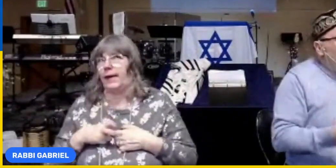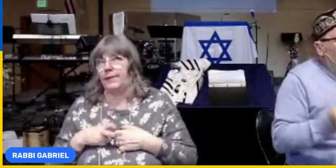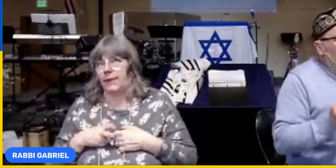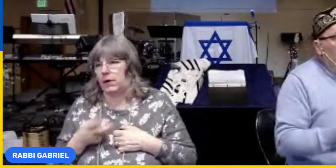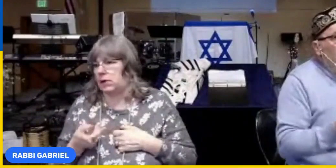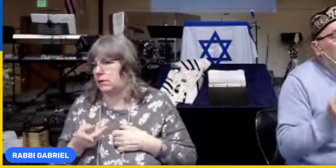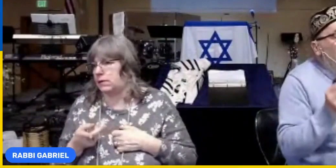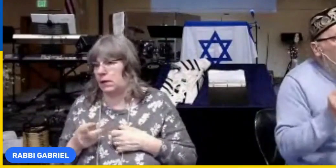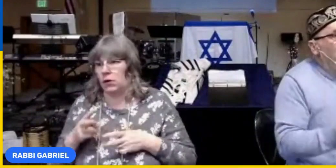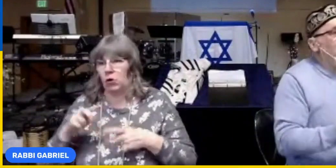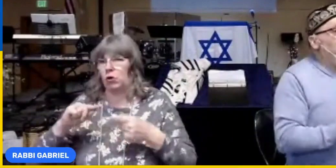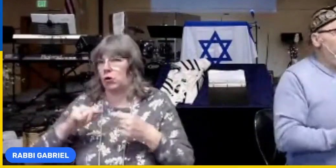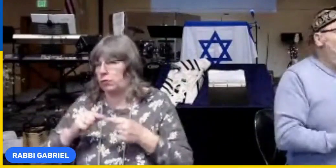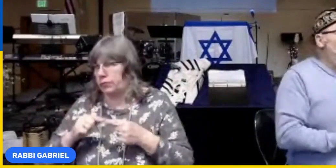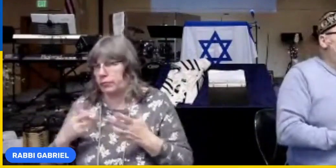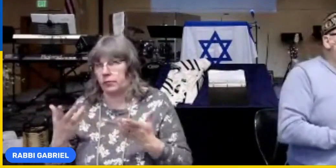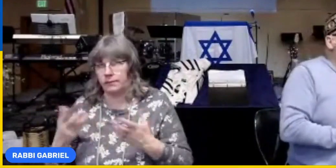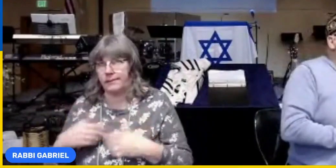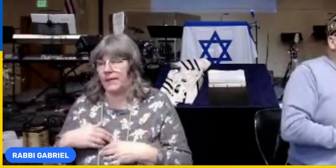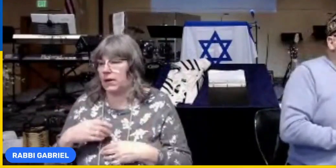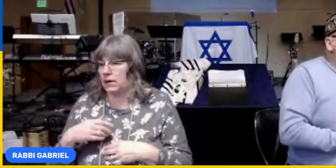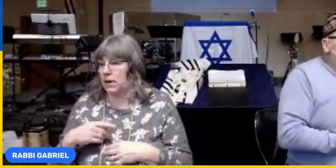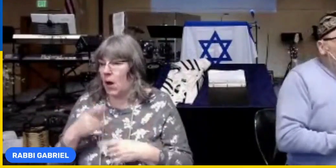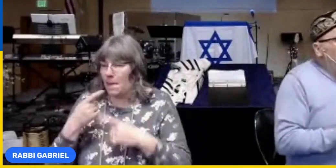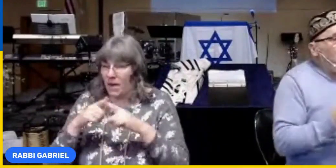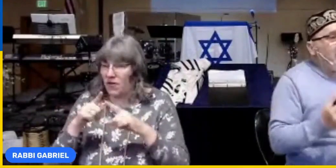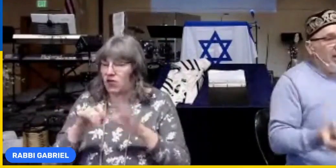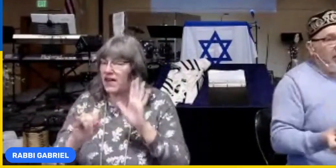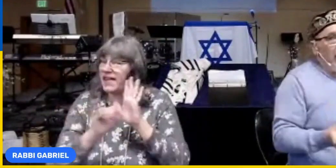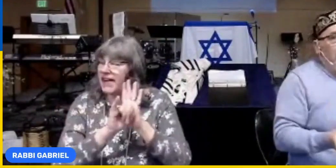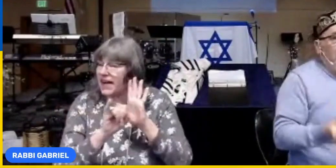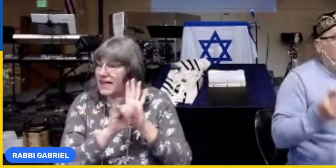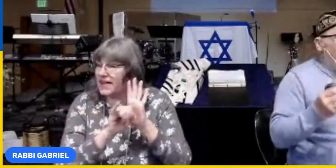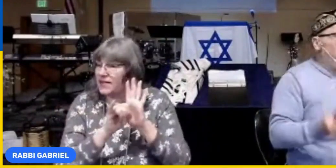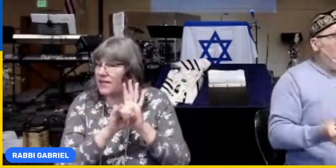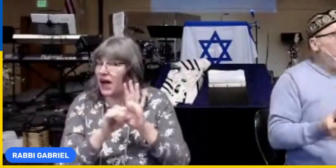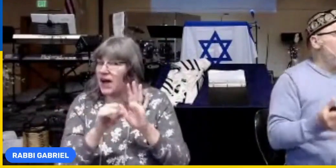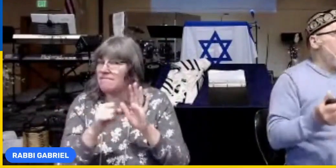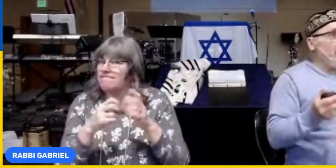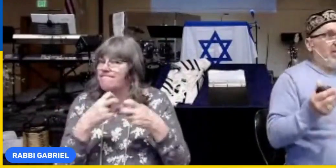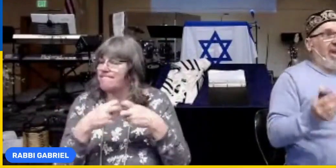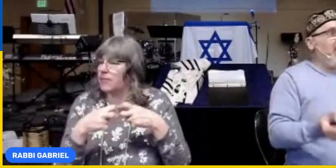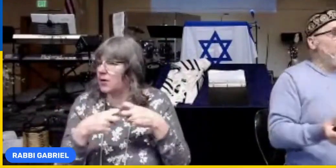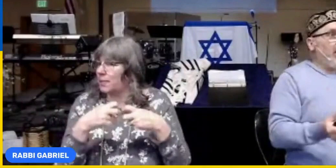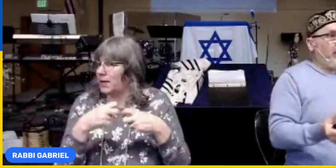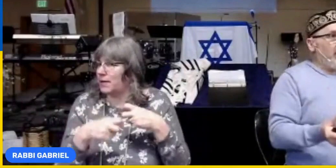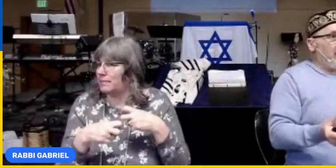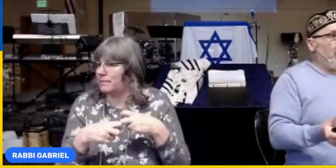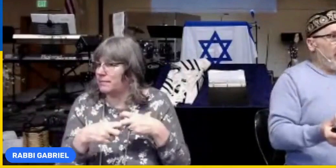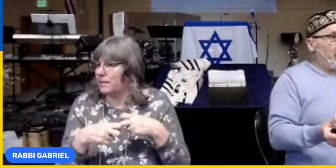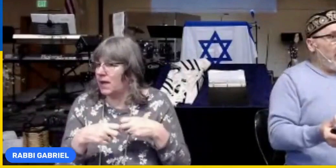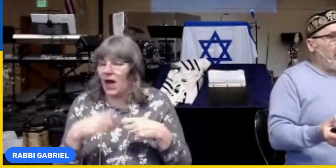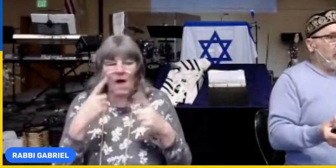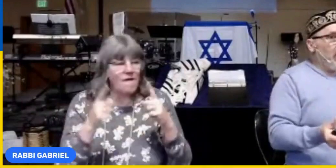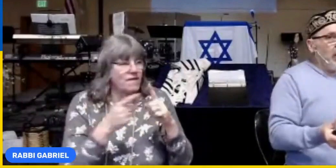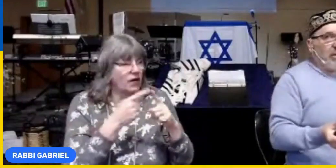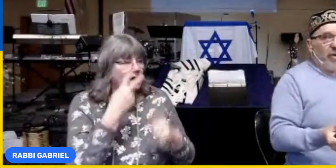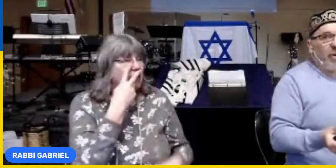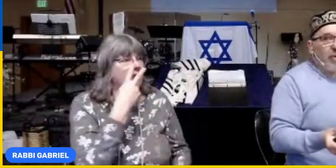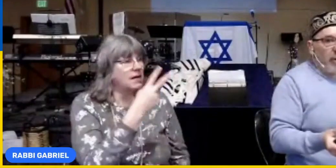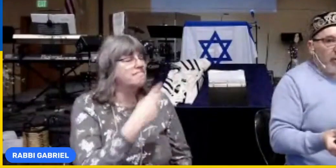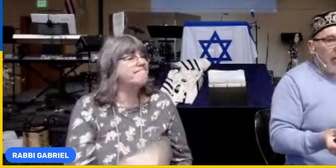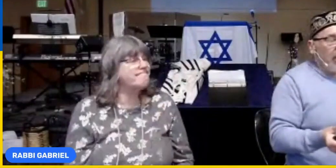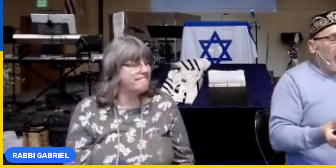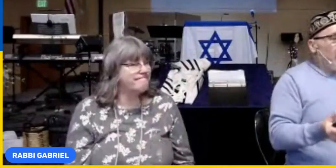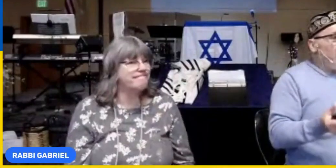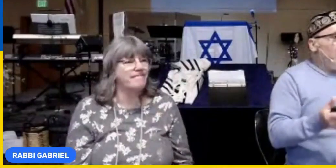But the first idea is to identify. Once we've identified, we've accepted, I've got this egg on my face. Oh my gosh,